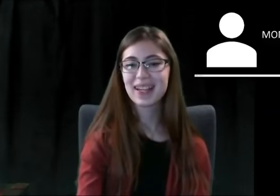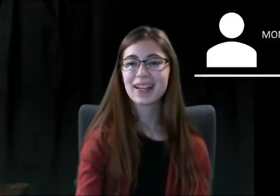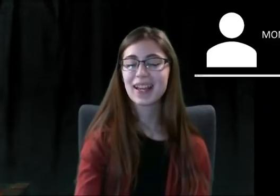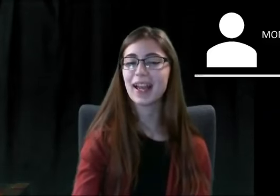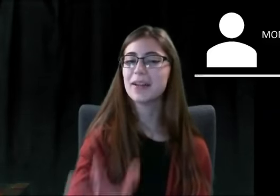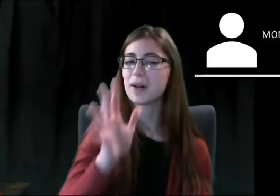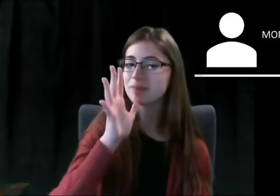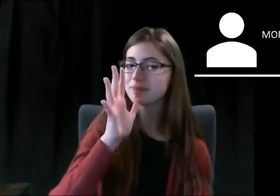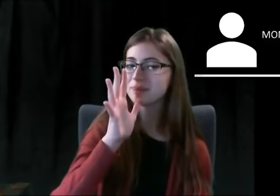and mom.